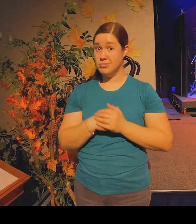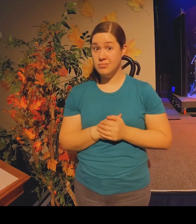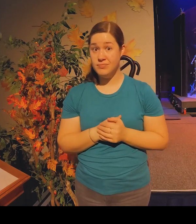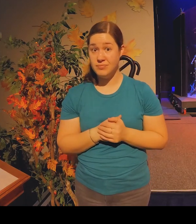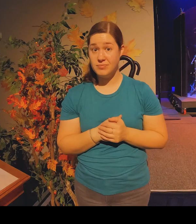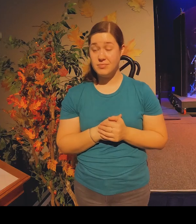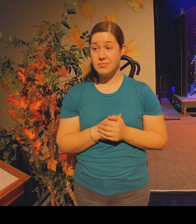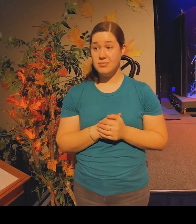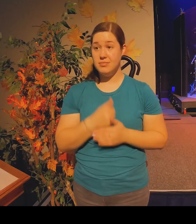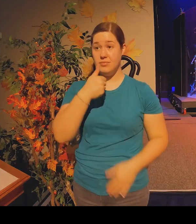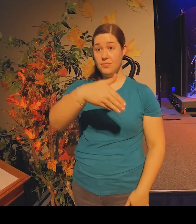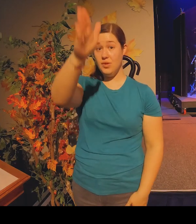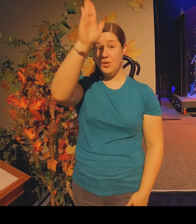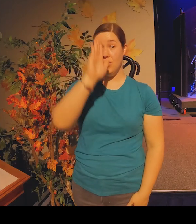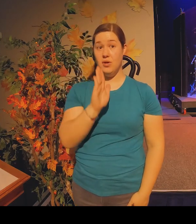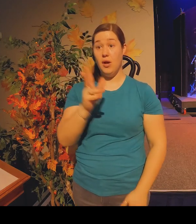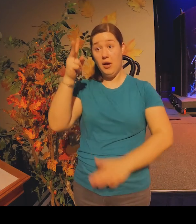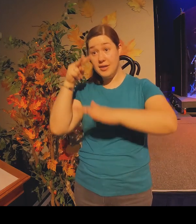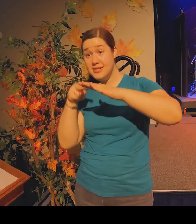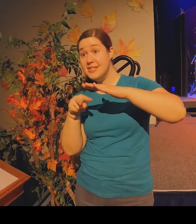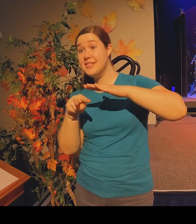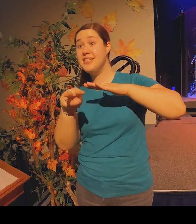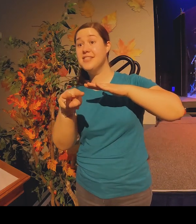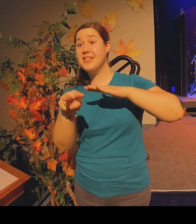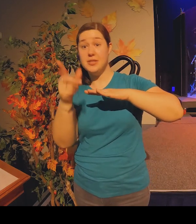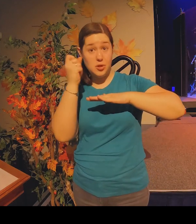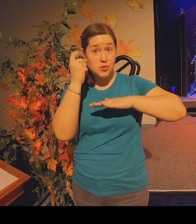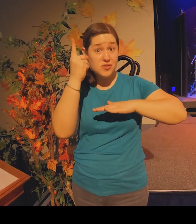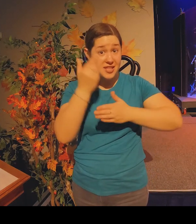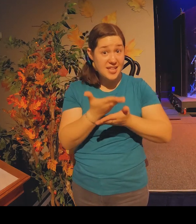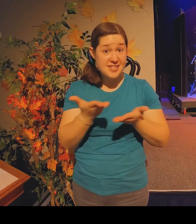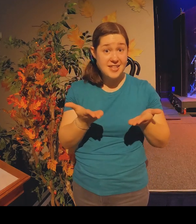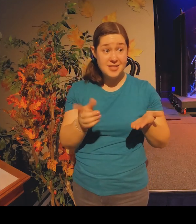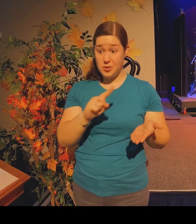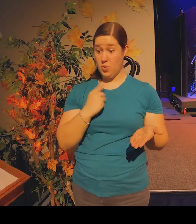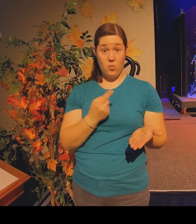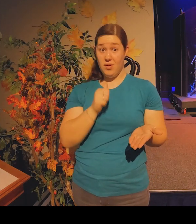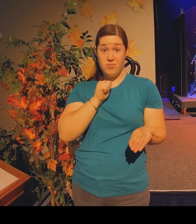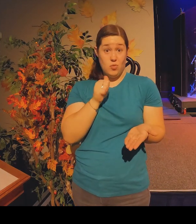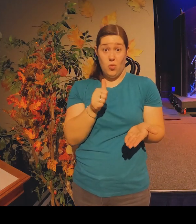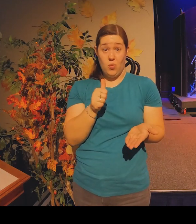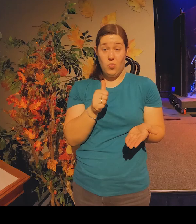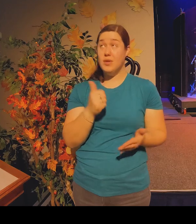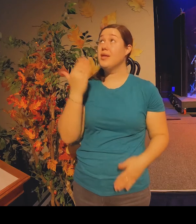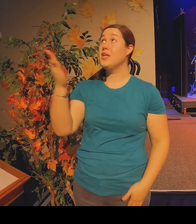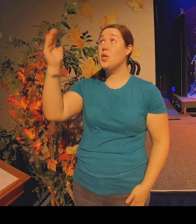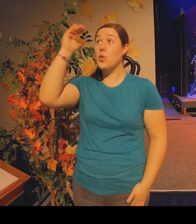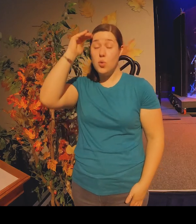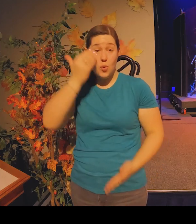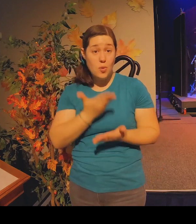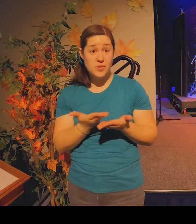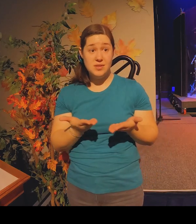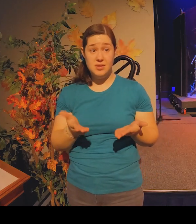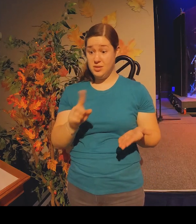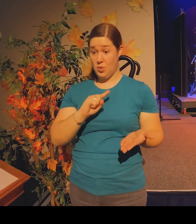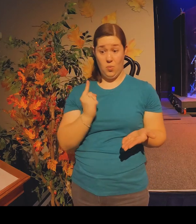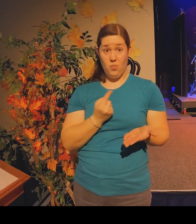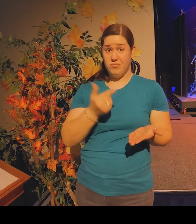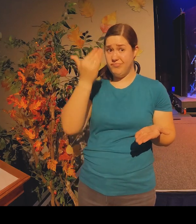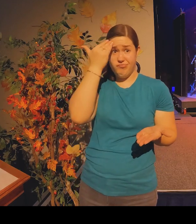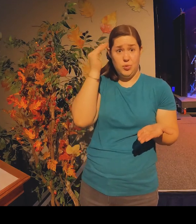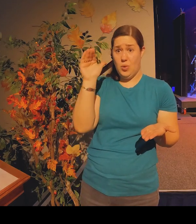God sees things we don't see. God knows things that we don't know. And it doesn't matter how